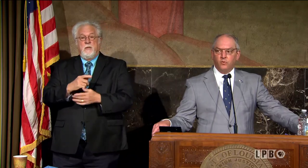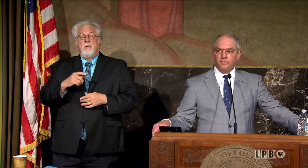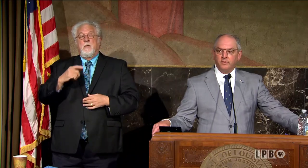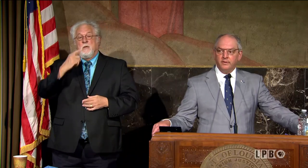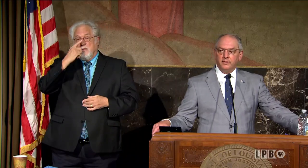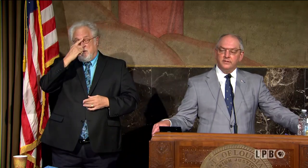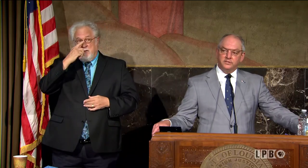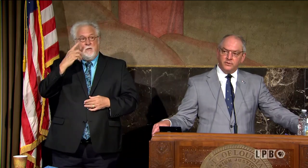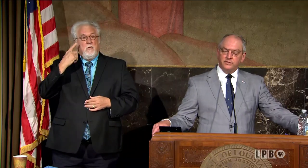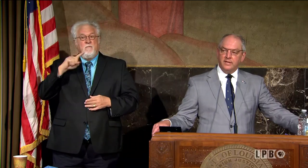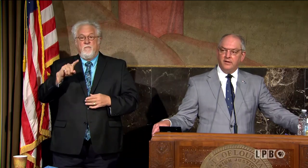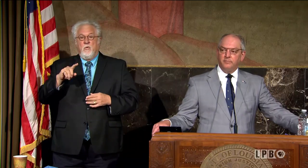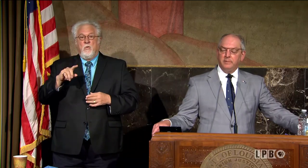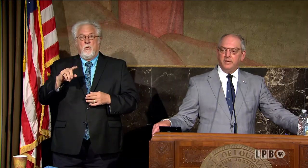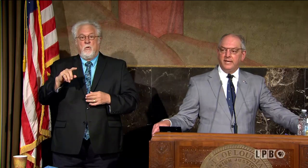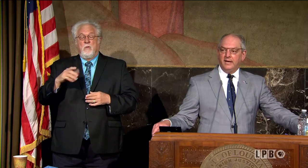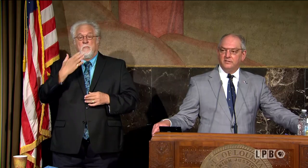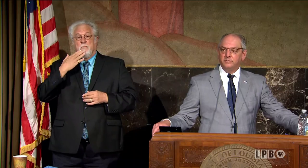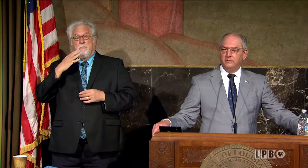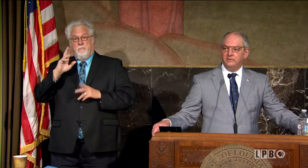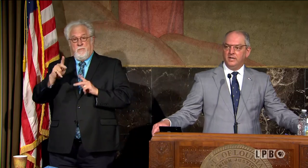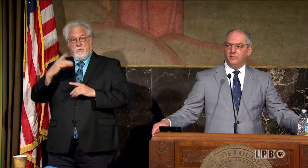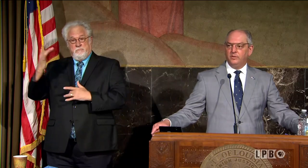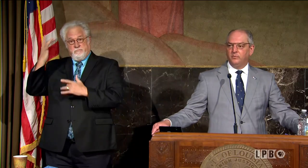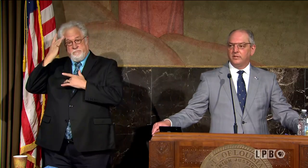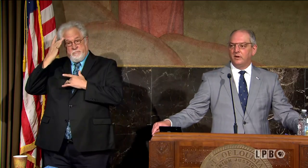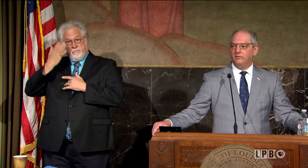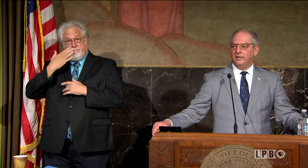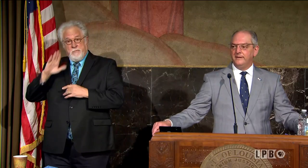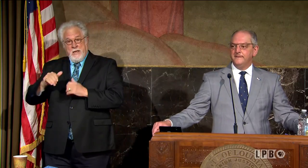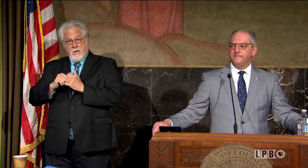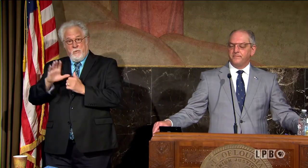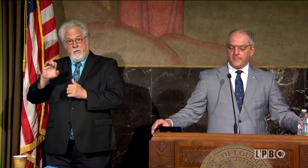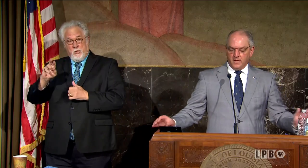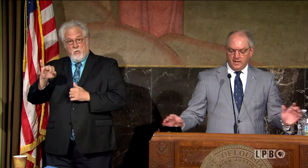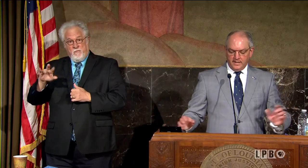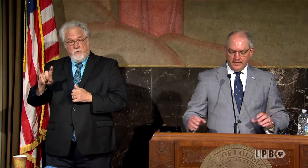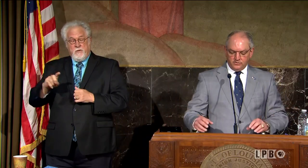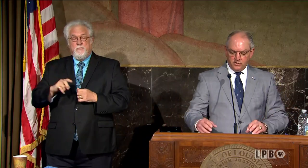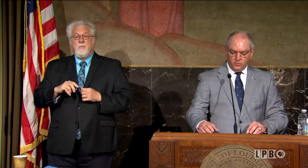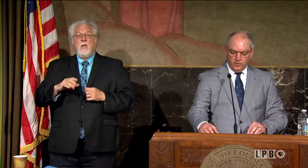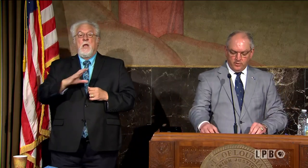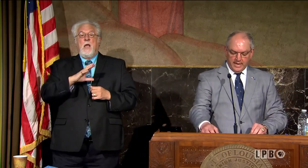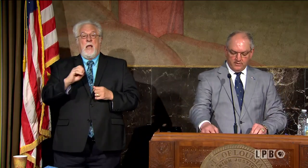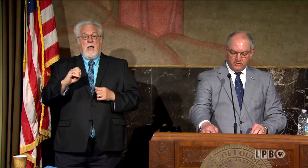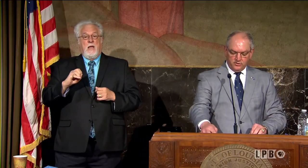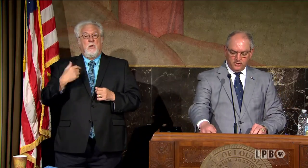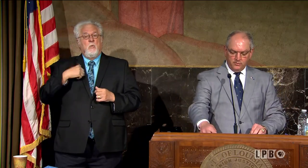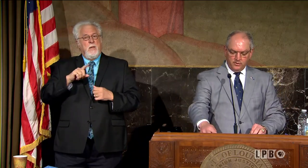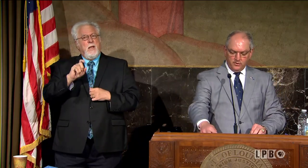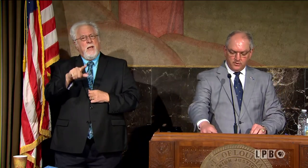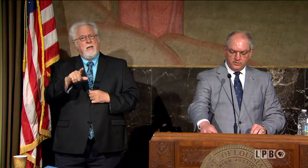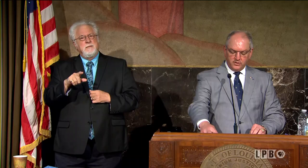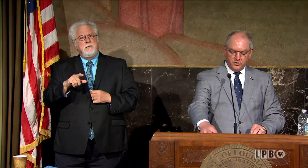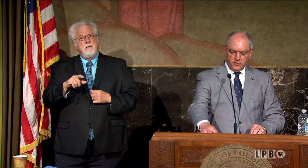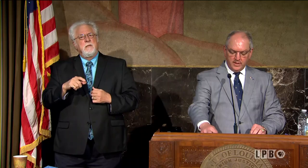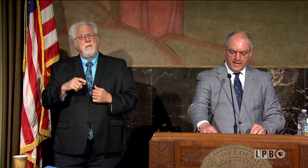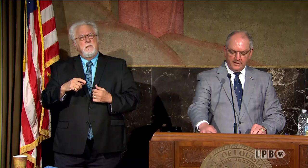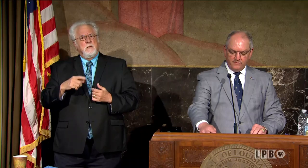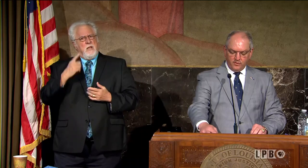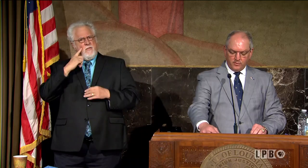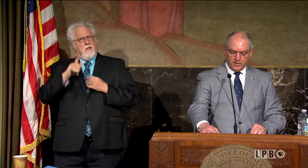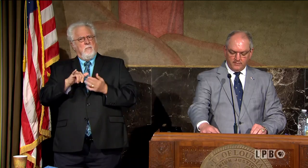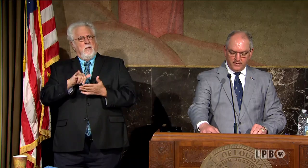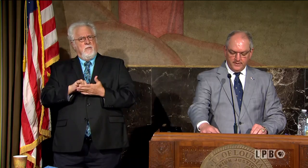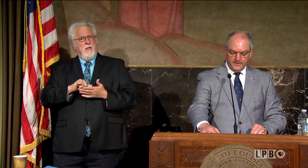treatments for seriously ill people in the hospital with COVID. And so we would ask that you consider doing